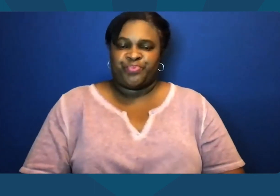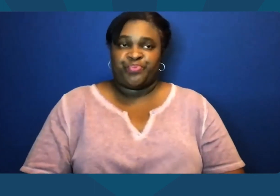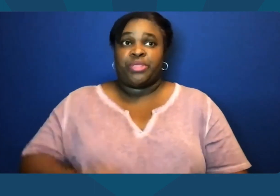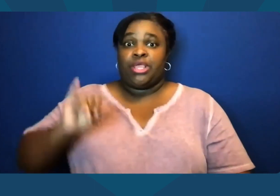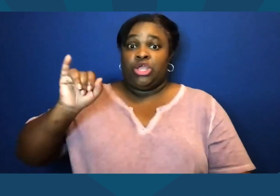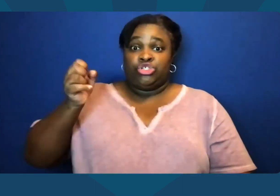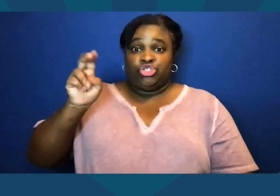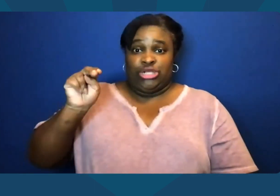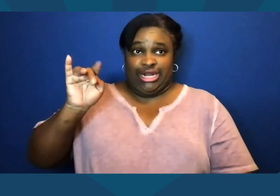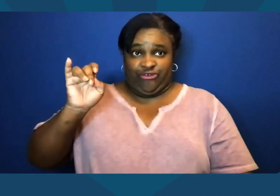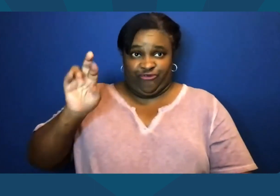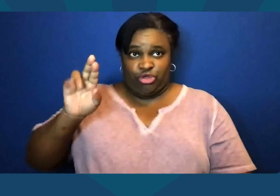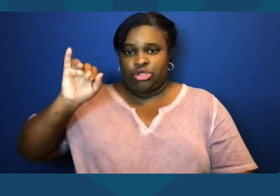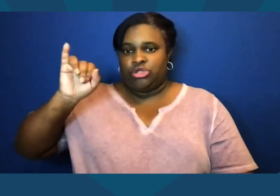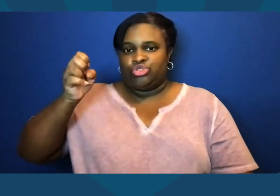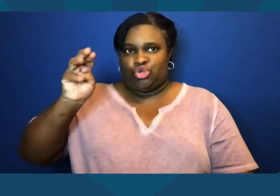www.germain4house.com.